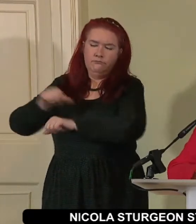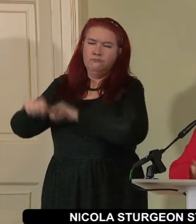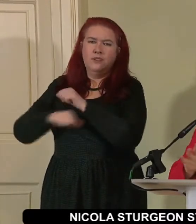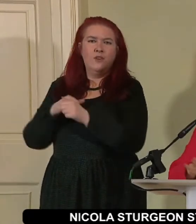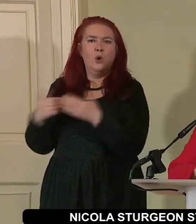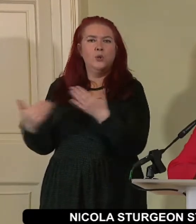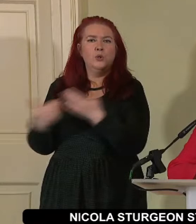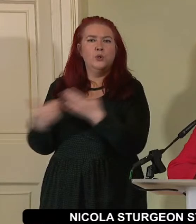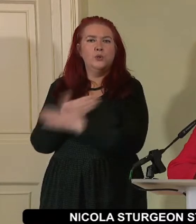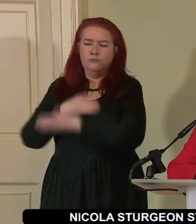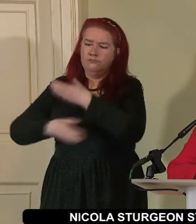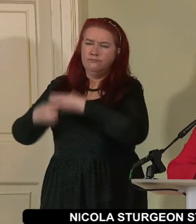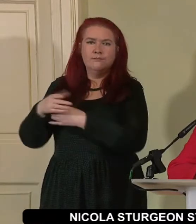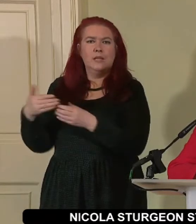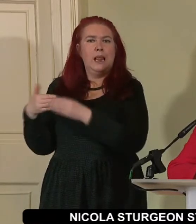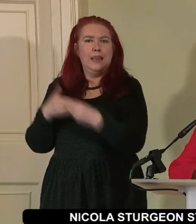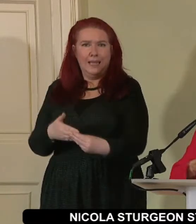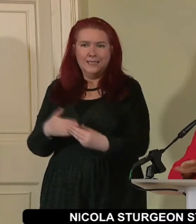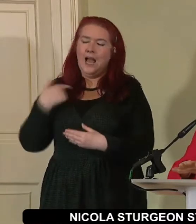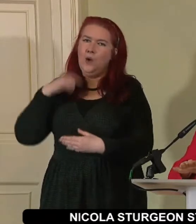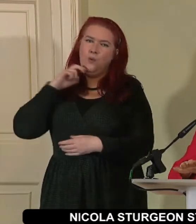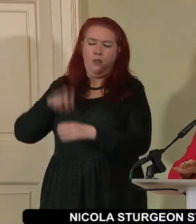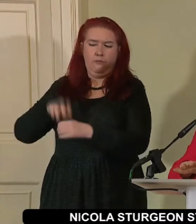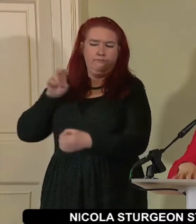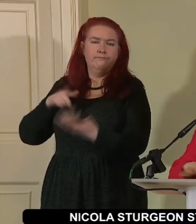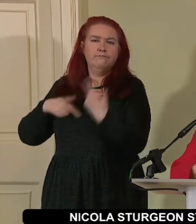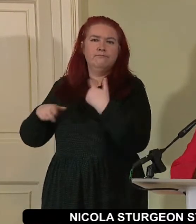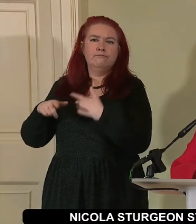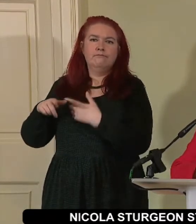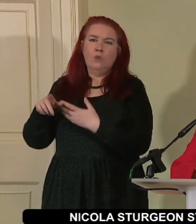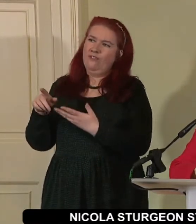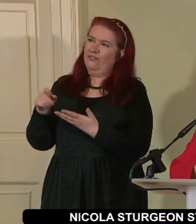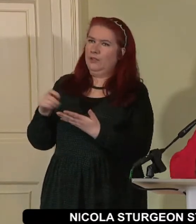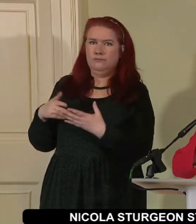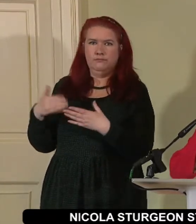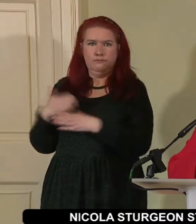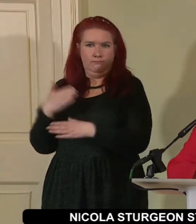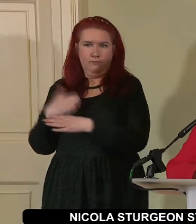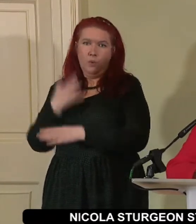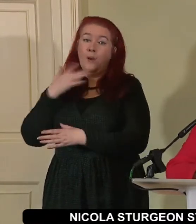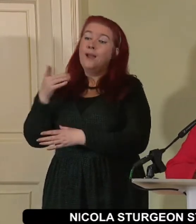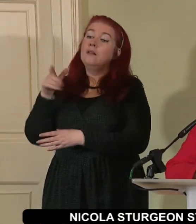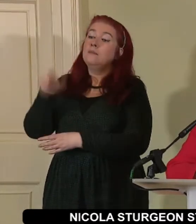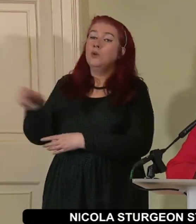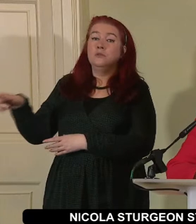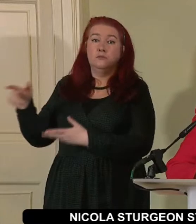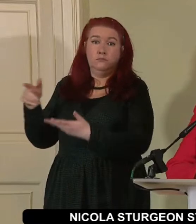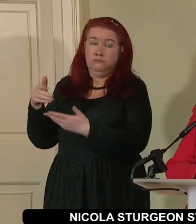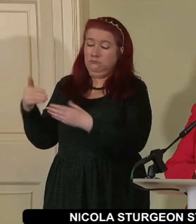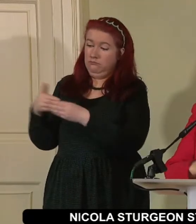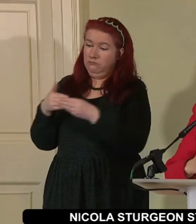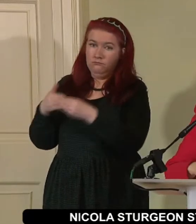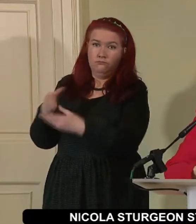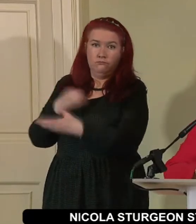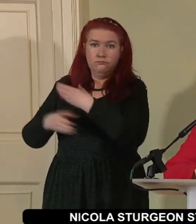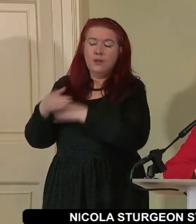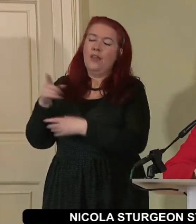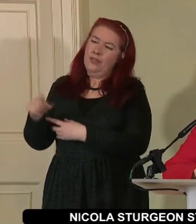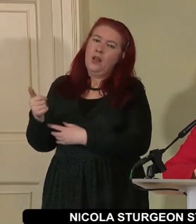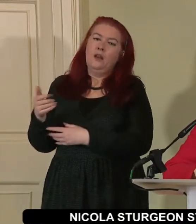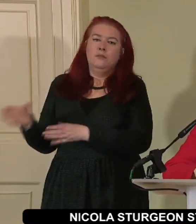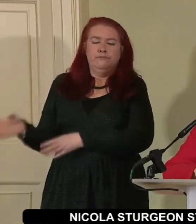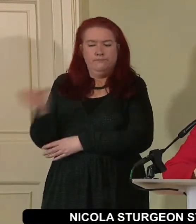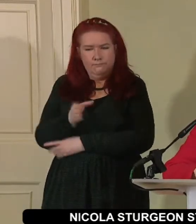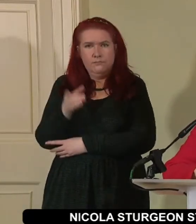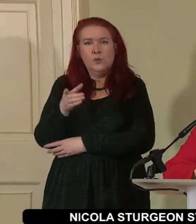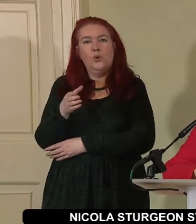days. And I will demit office when my successor has been elected, and then, obviously, subject to the will of Parliament, elected as